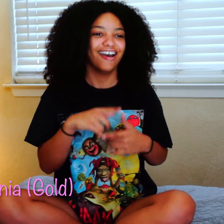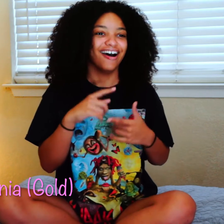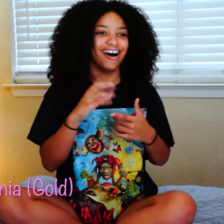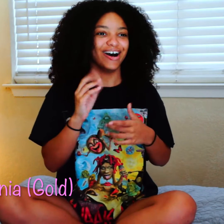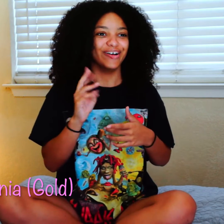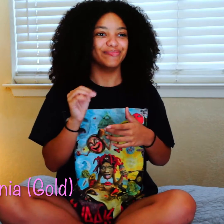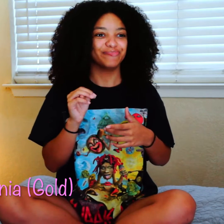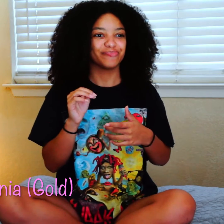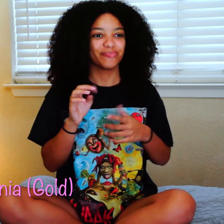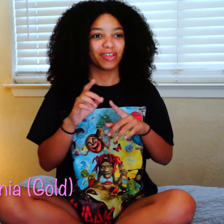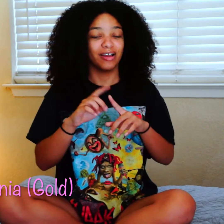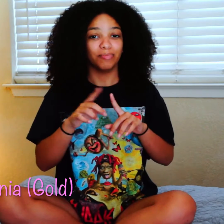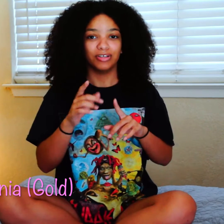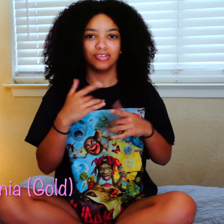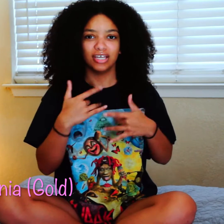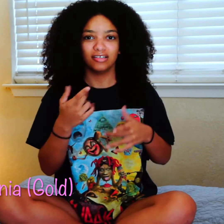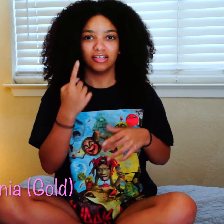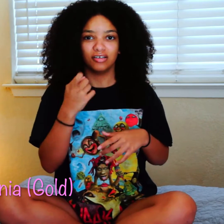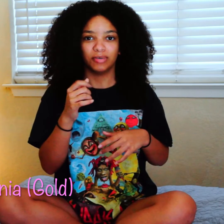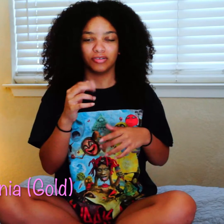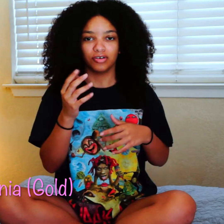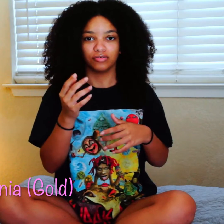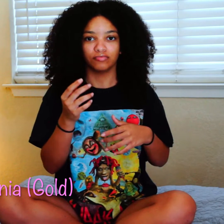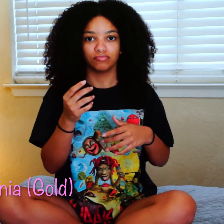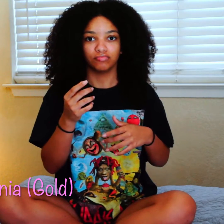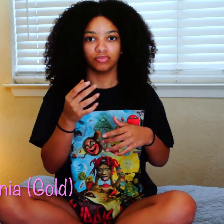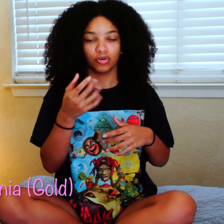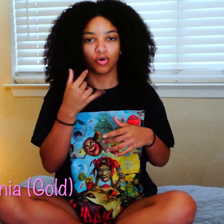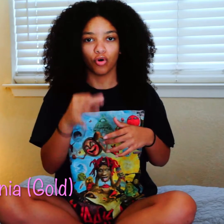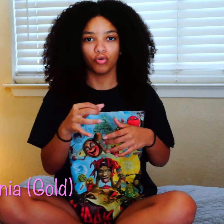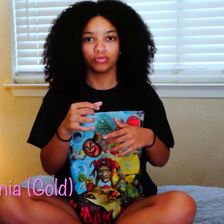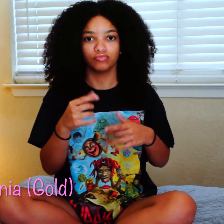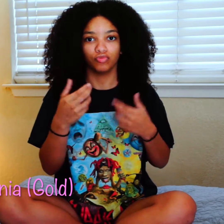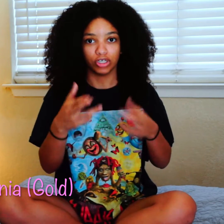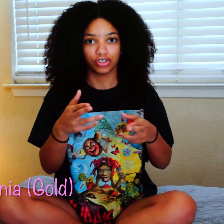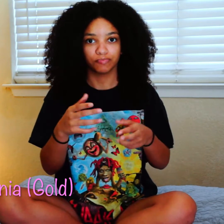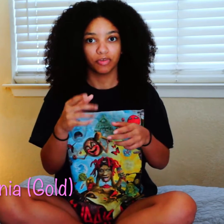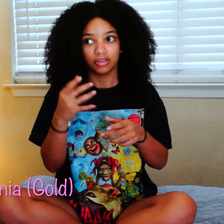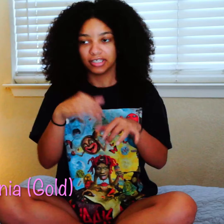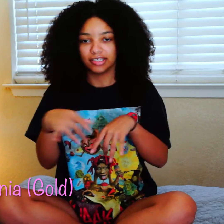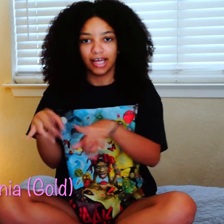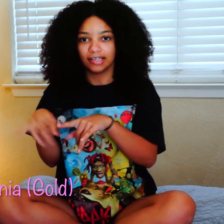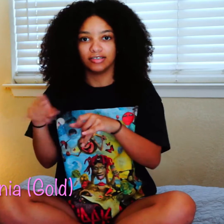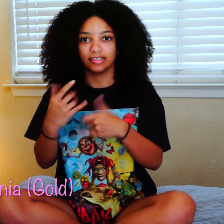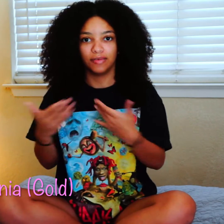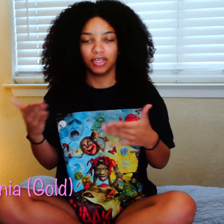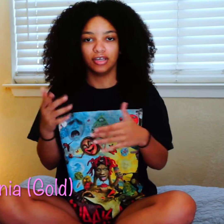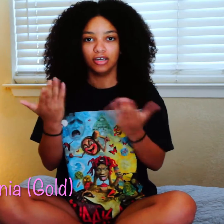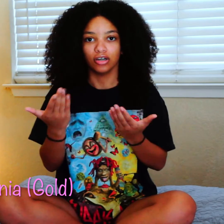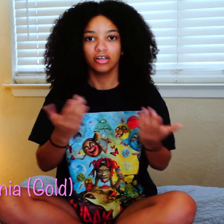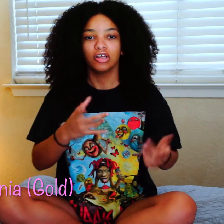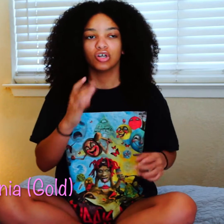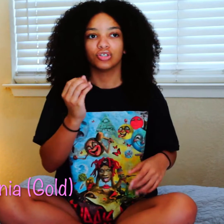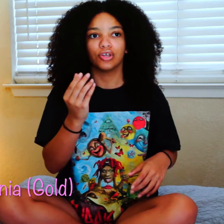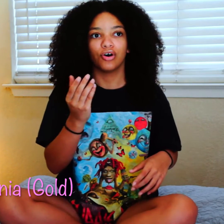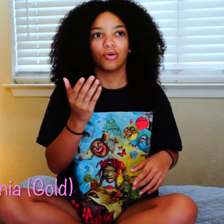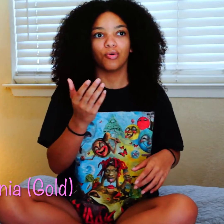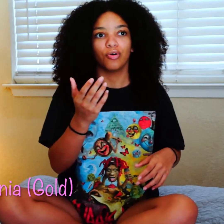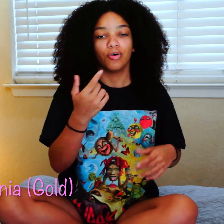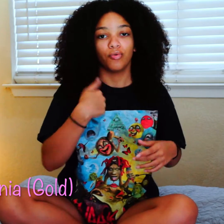But you tend to think about the gold rush. that's exactly the same thing here. So we